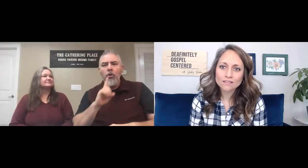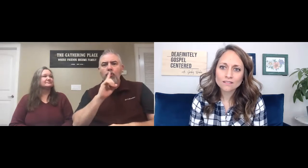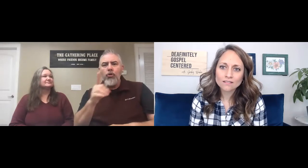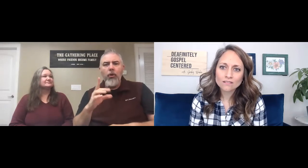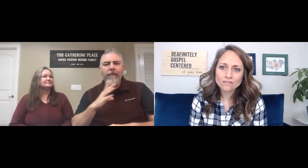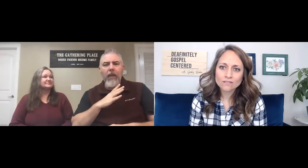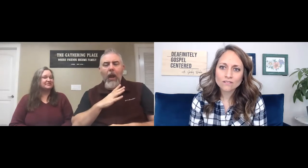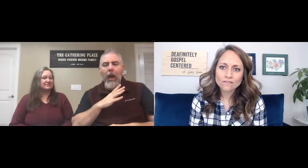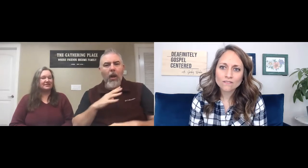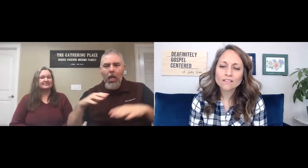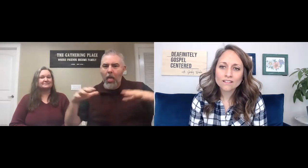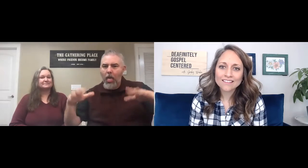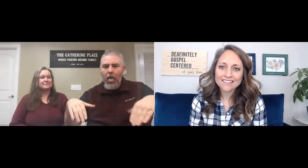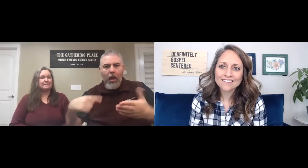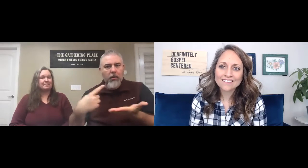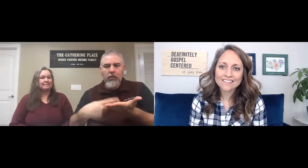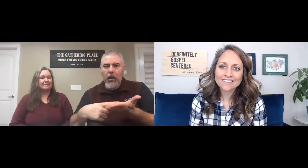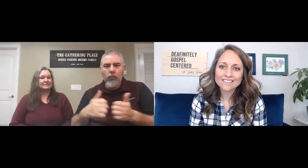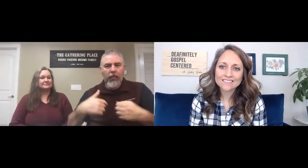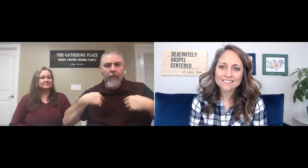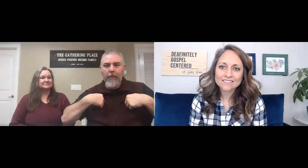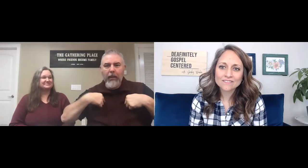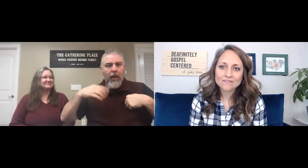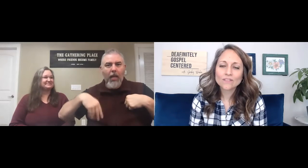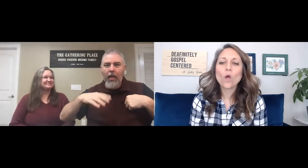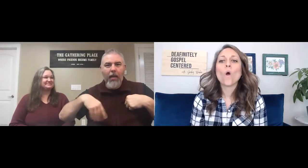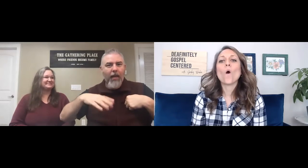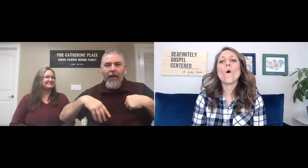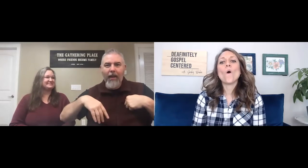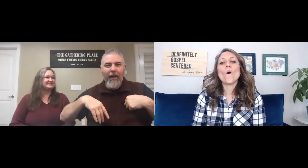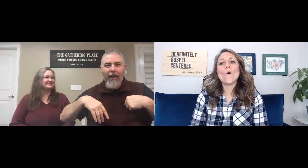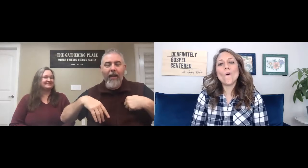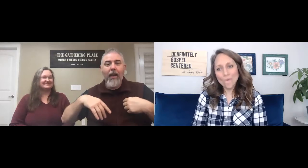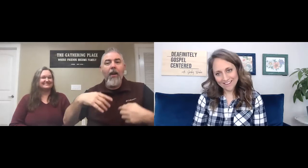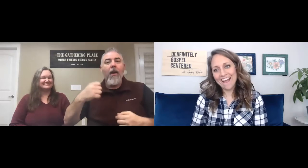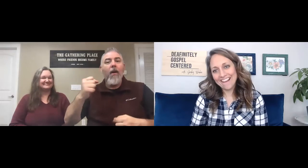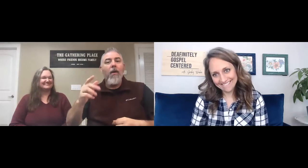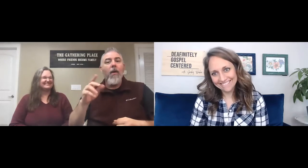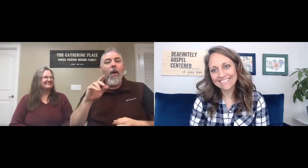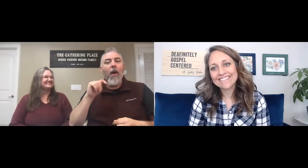this or this, and mom says sure, but they haven't. She hasn't discussed with me.